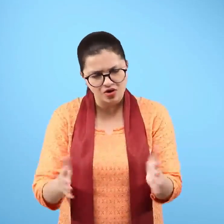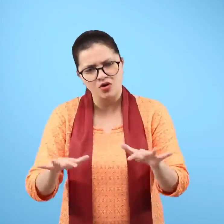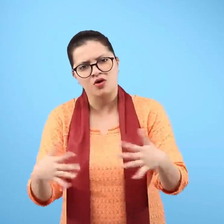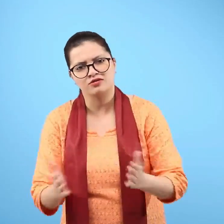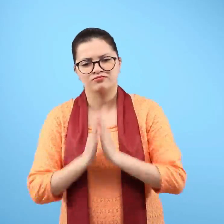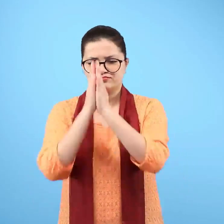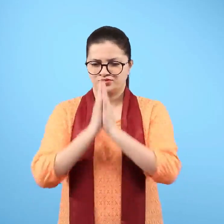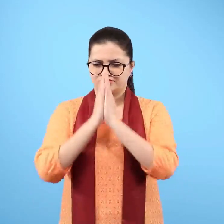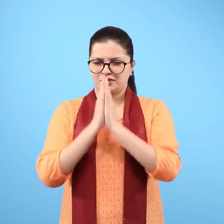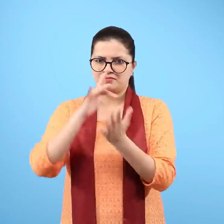assembly ground,